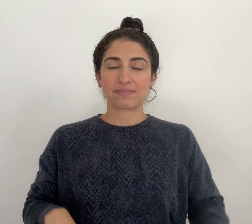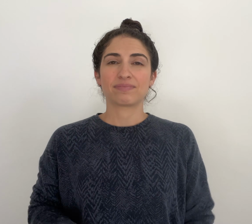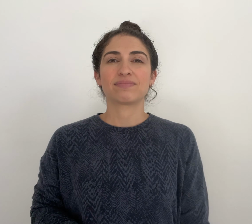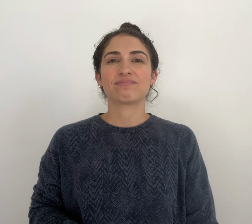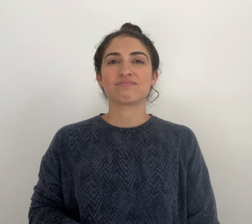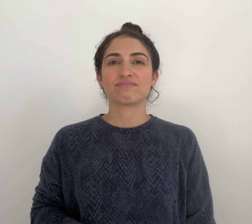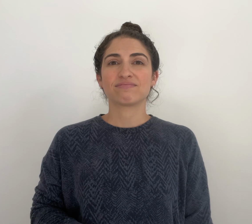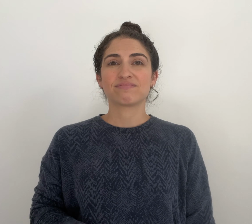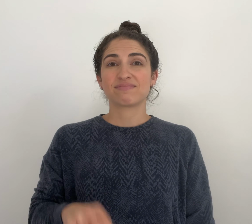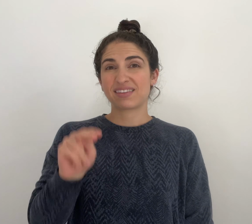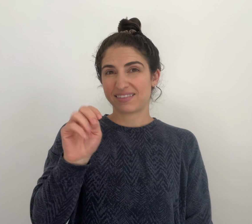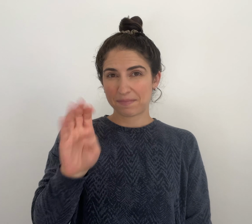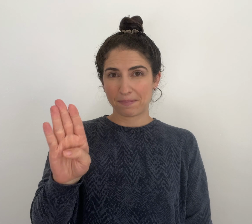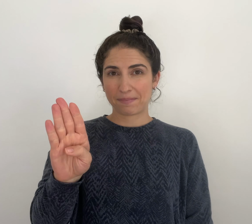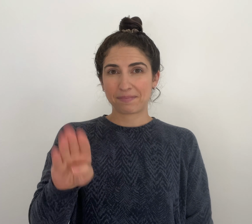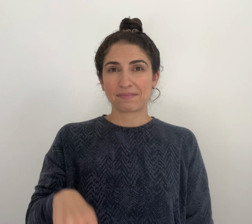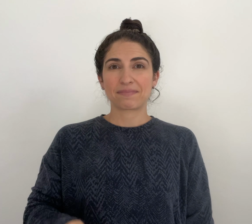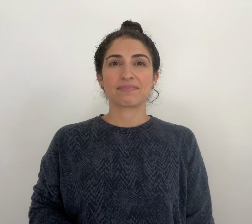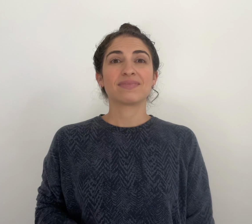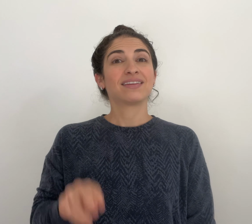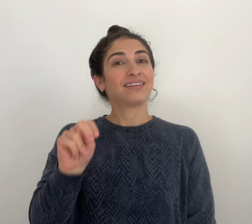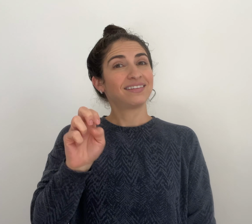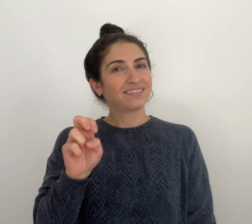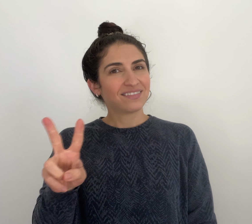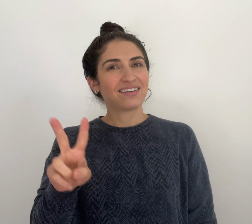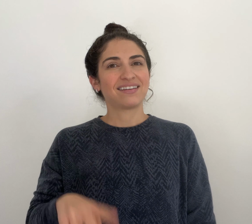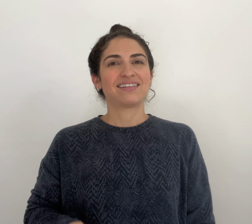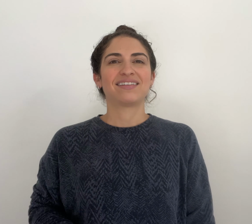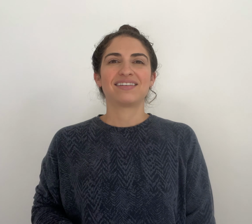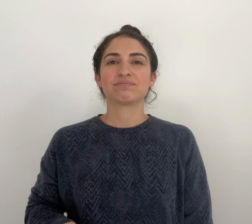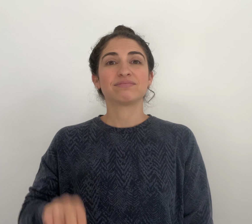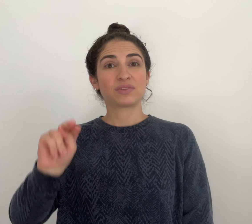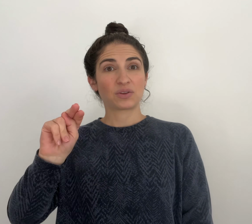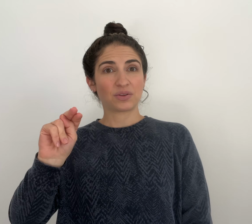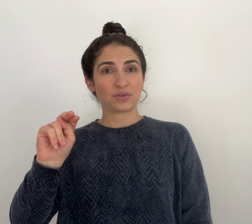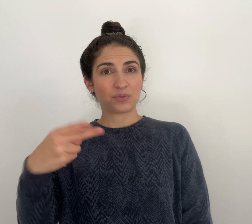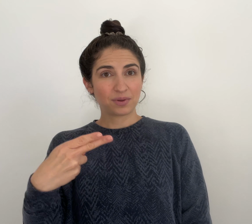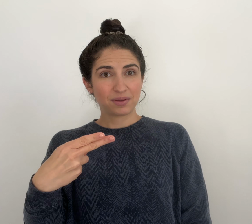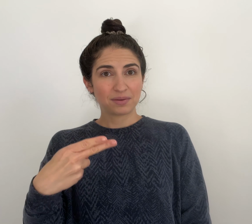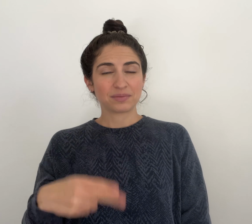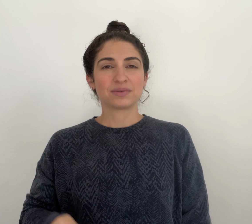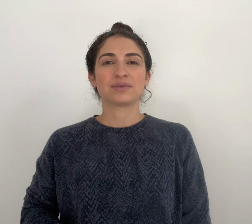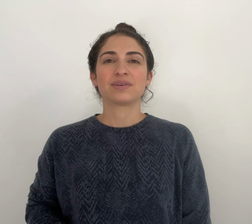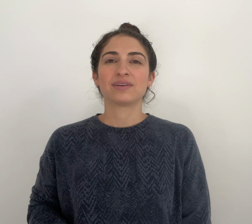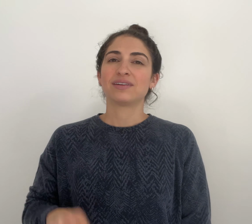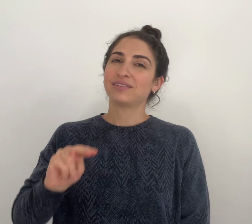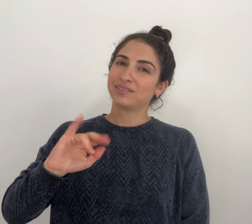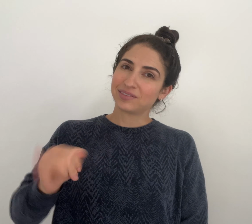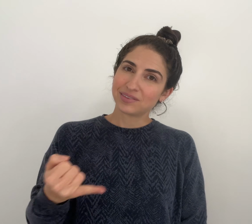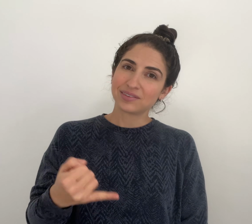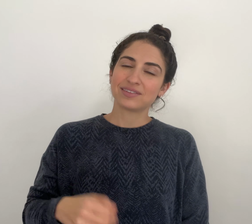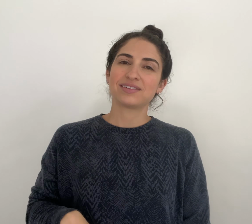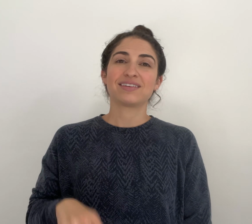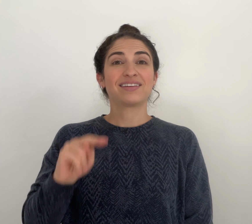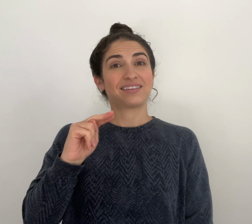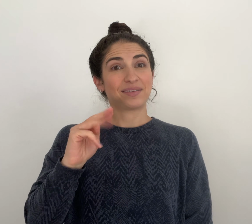Montana, Nebraska, Nevada, New Hampshire, New Jersey,